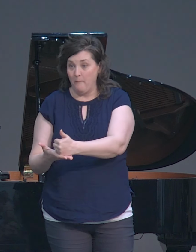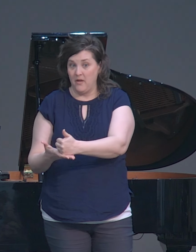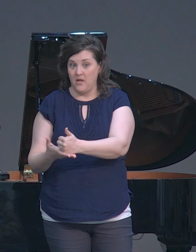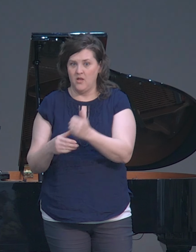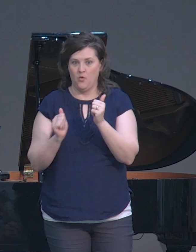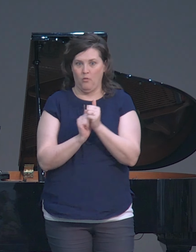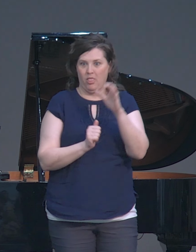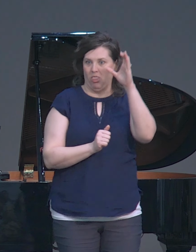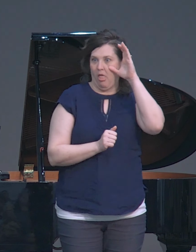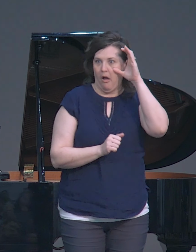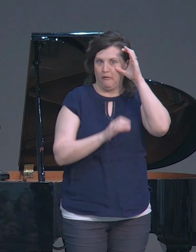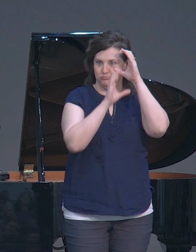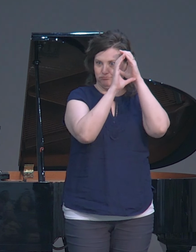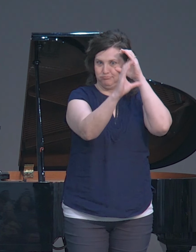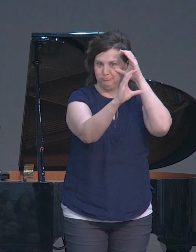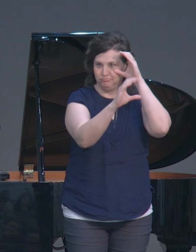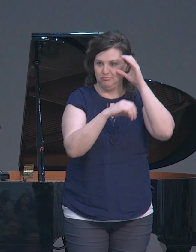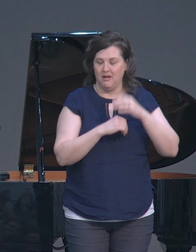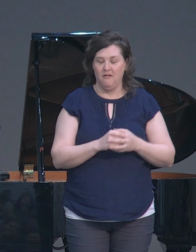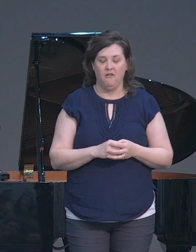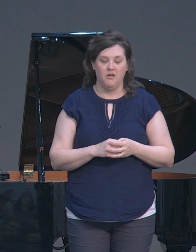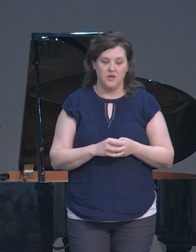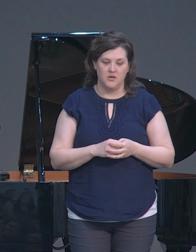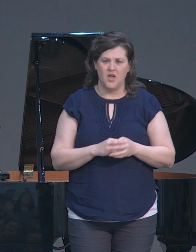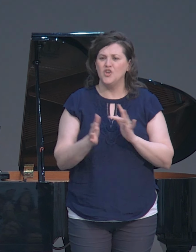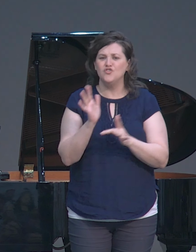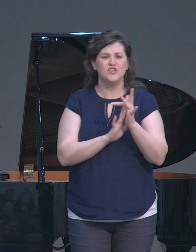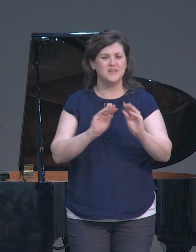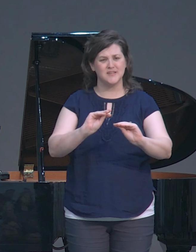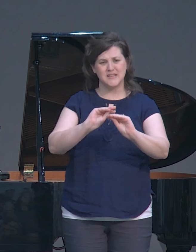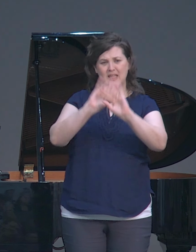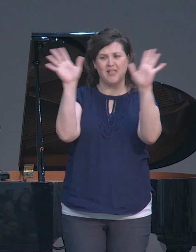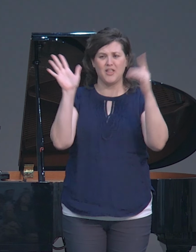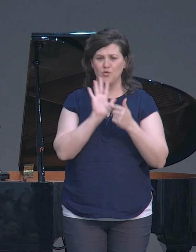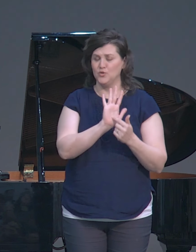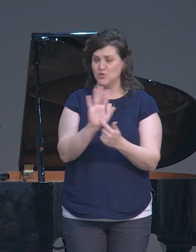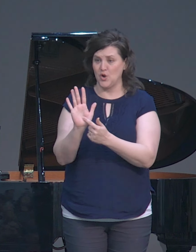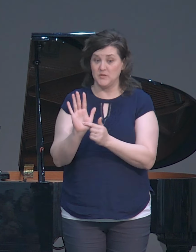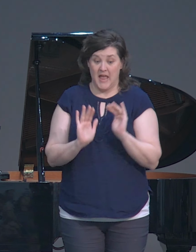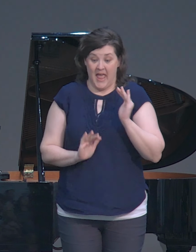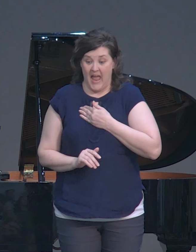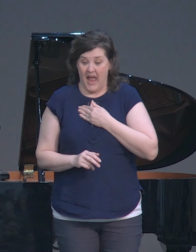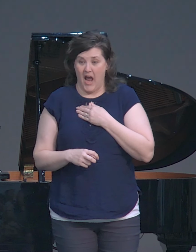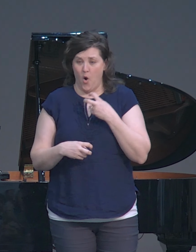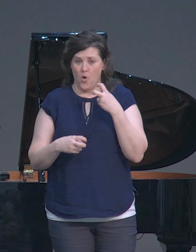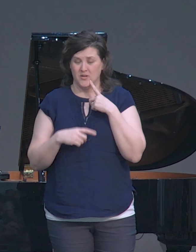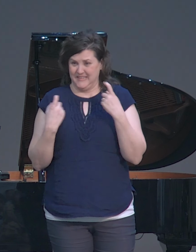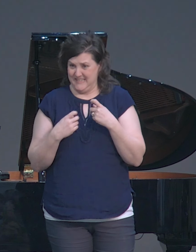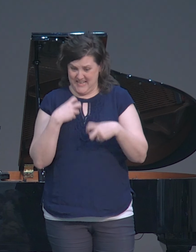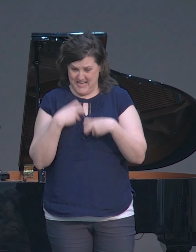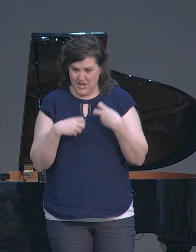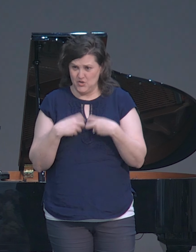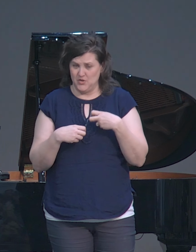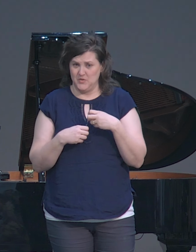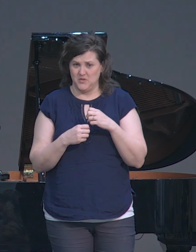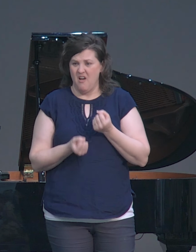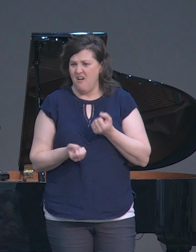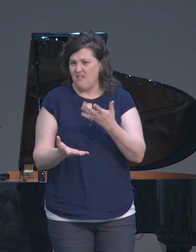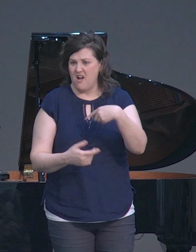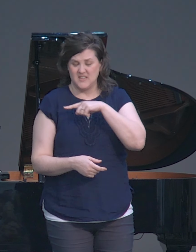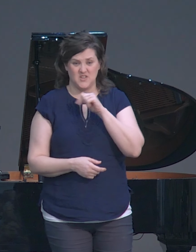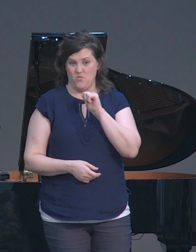But Jesus clearly illustrates our own issues make us unprepared for the task. And this shows